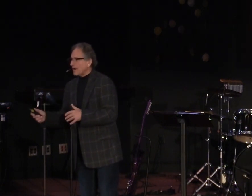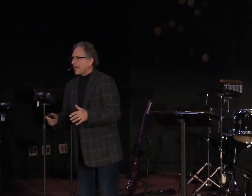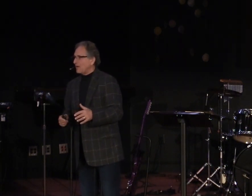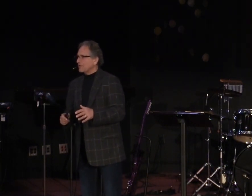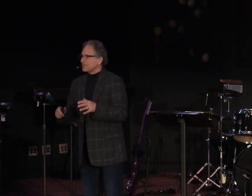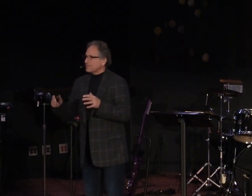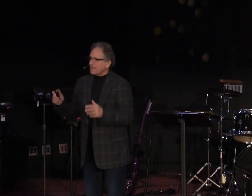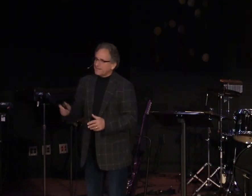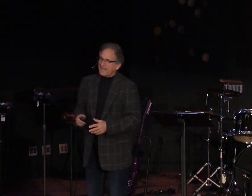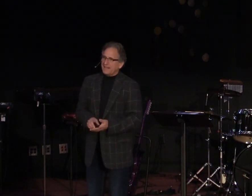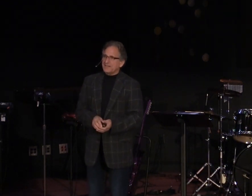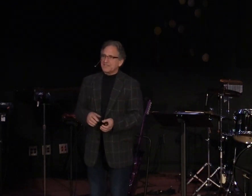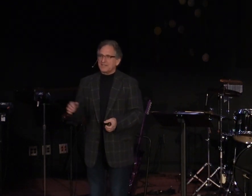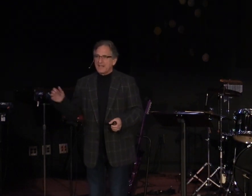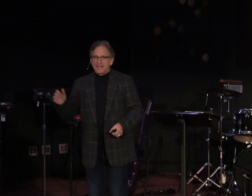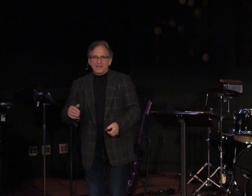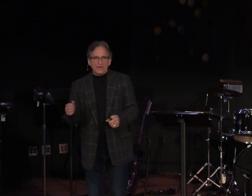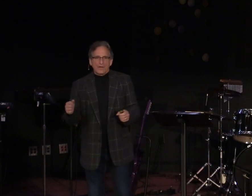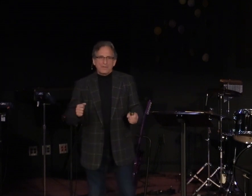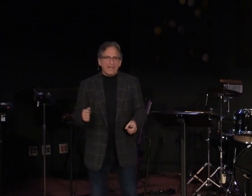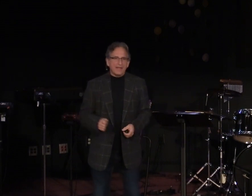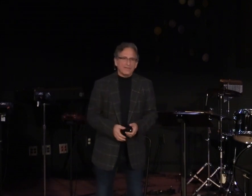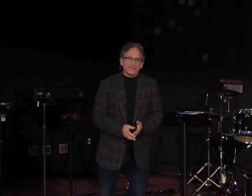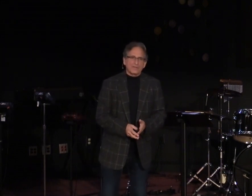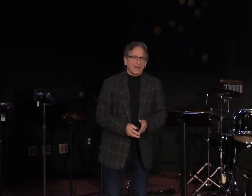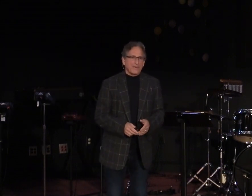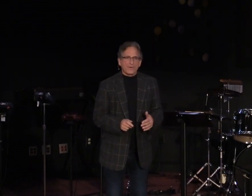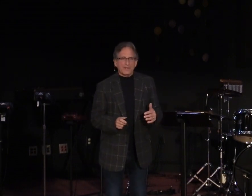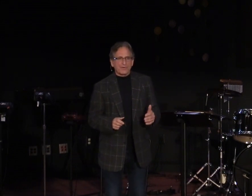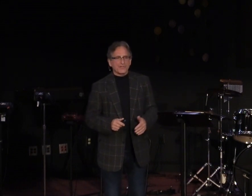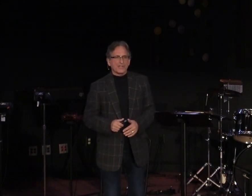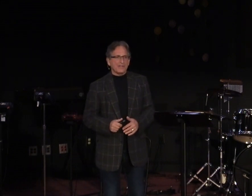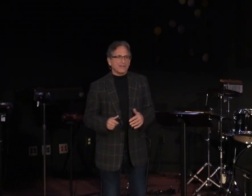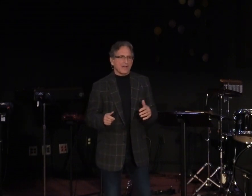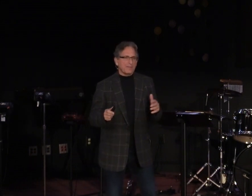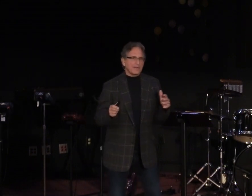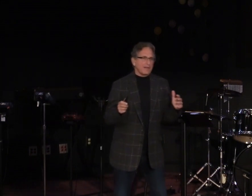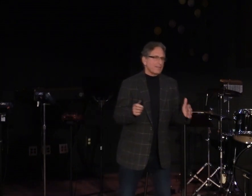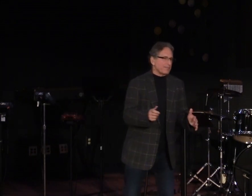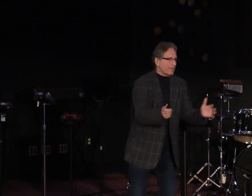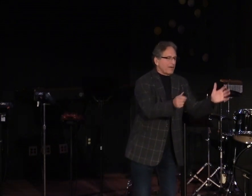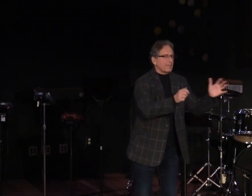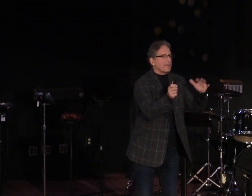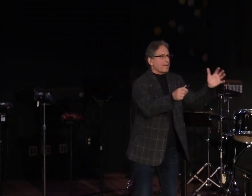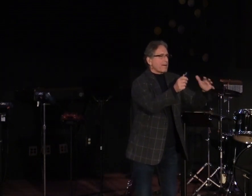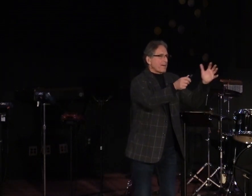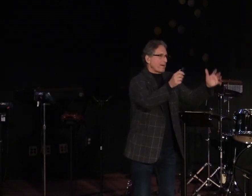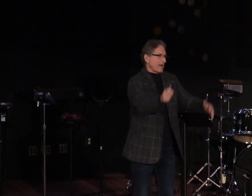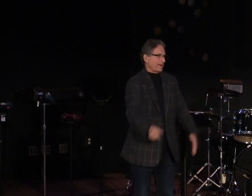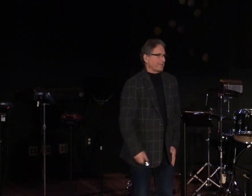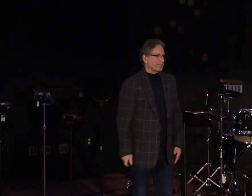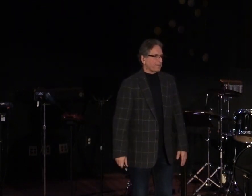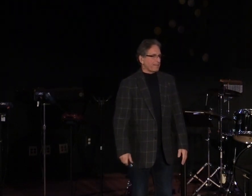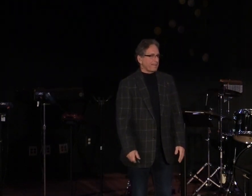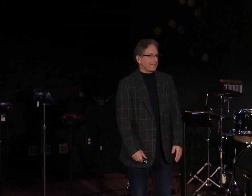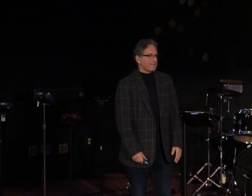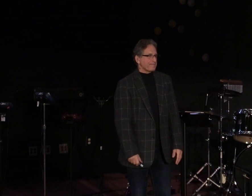they'd walk out with us, and they'd thank us, and, you know, man, we really appreciate you coming. Blah, blah, blah, blah, blah, blah,